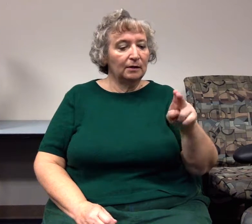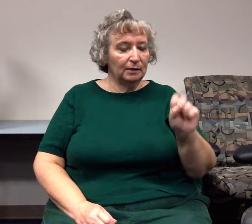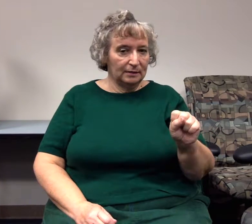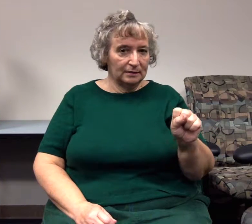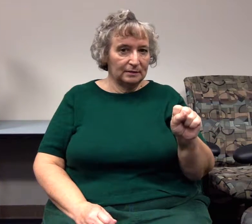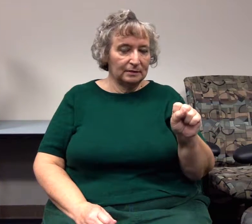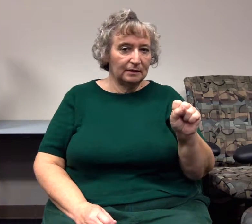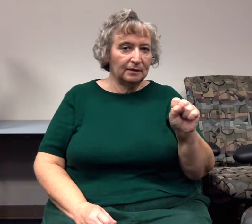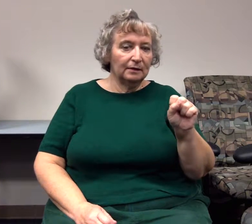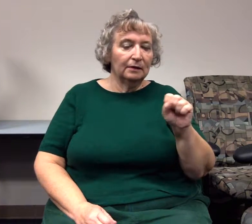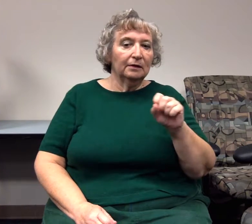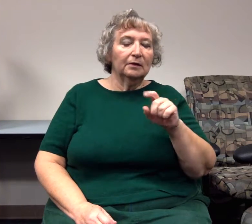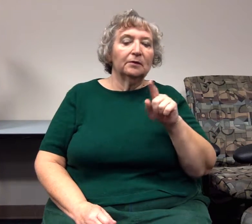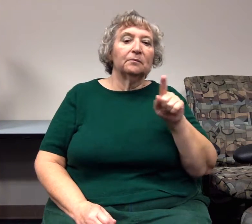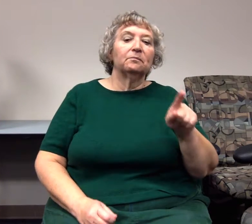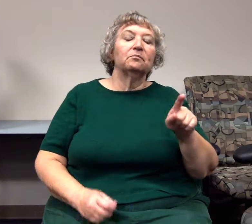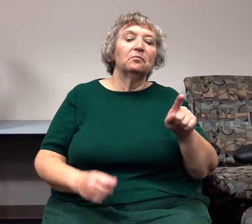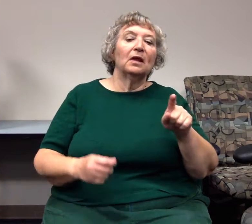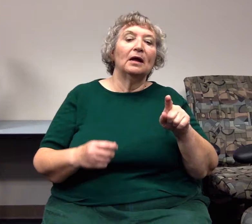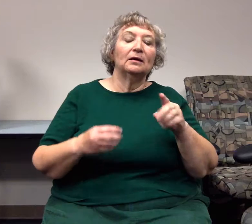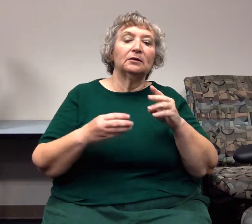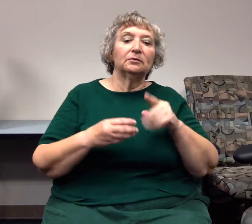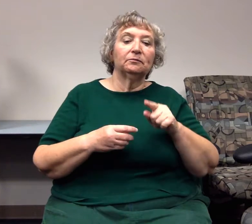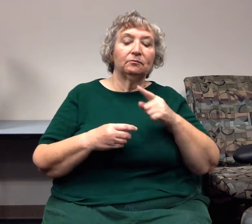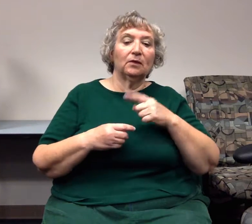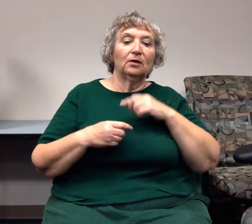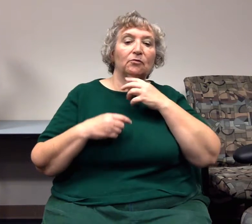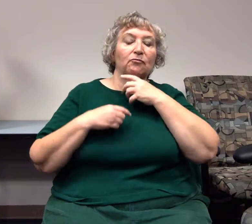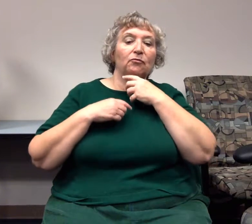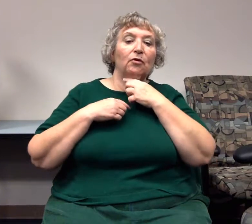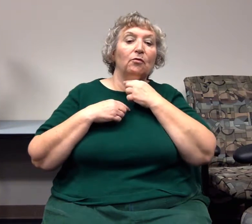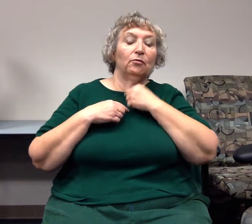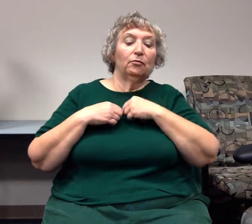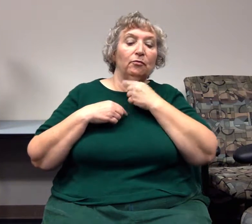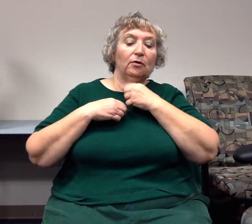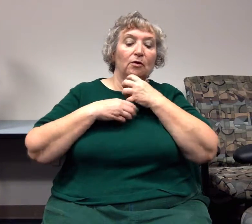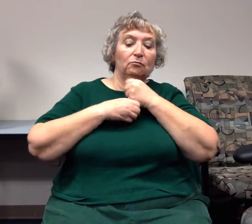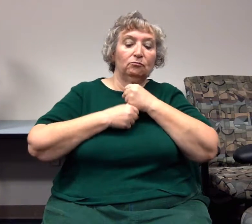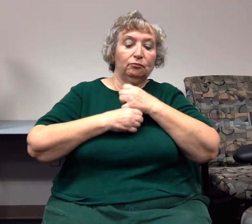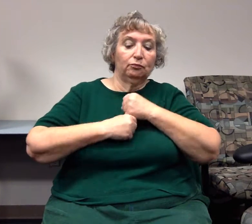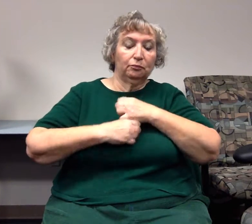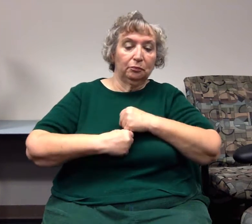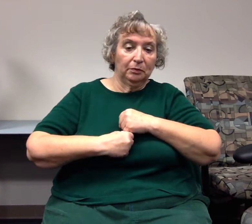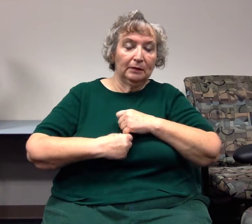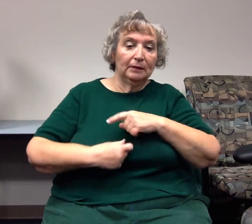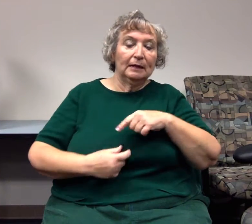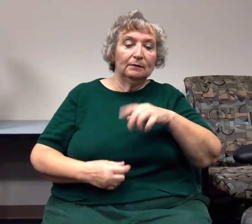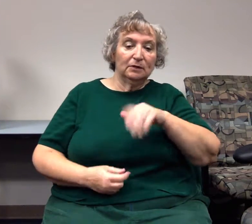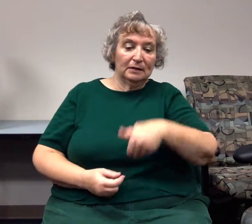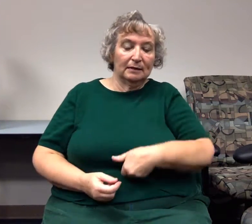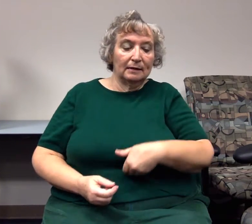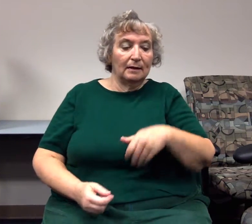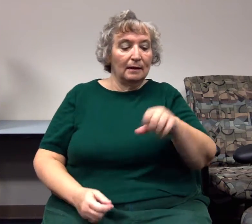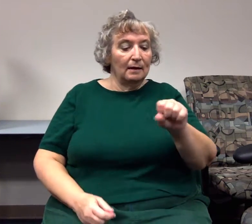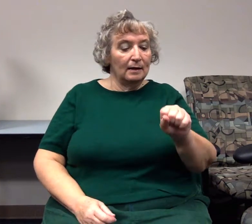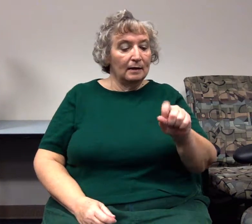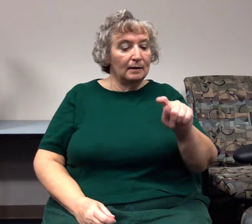bag of smooth muscle, and the stomach mixes it and churns it